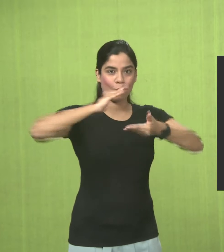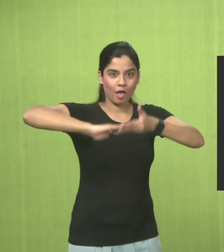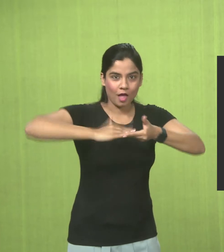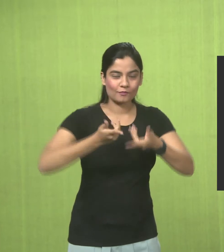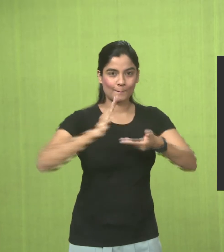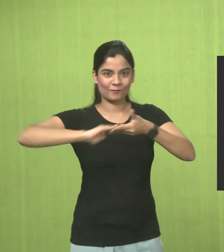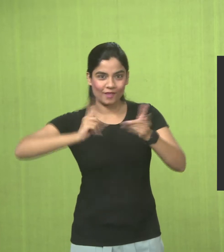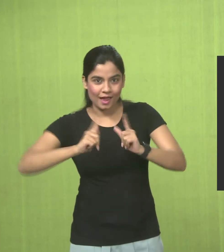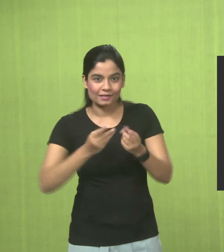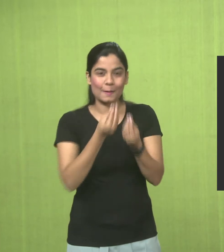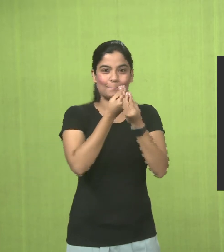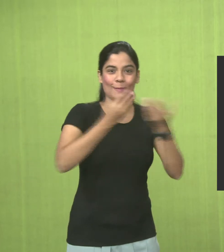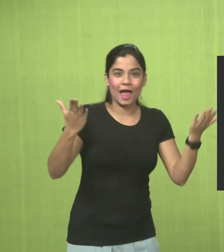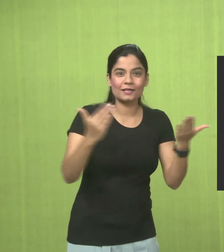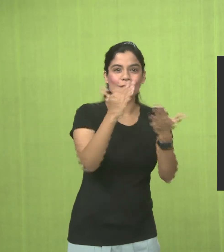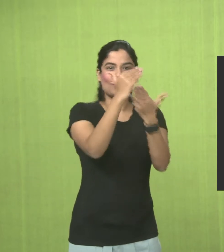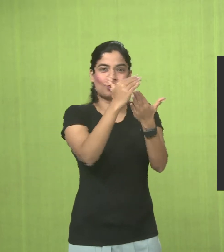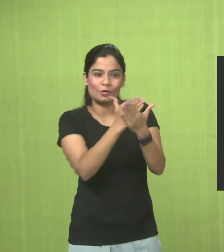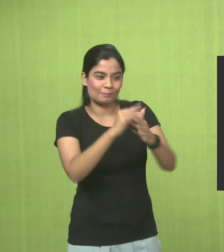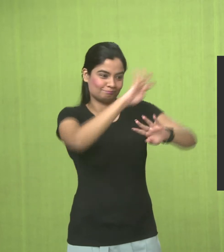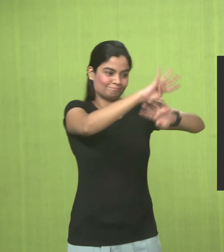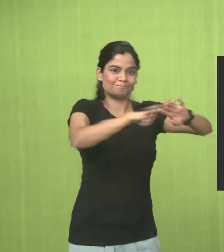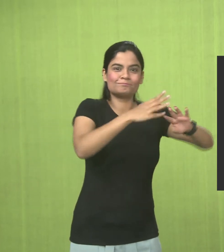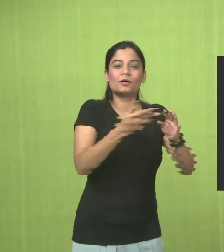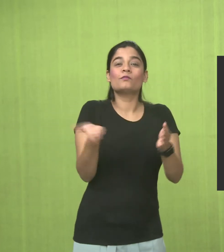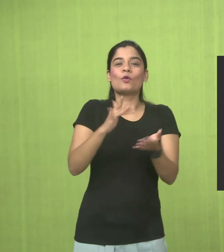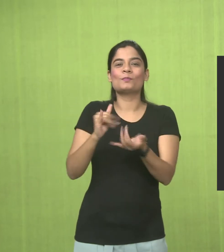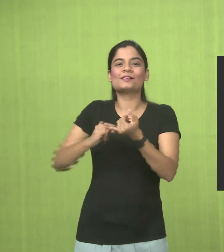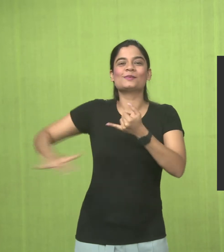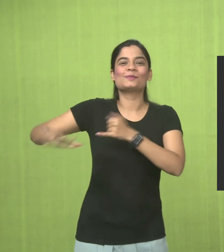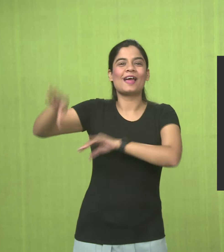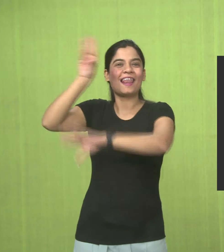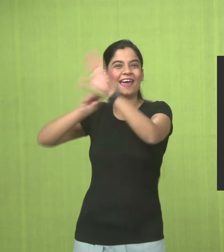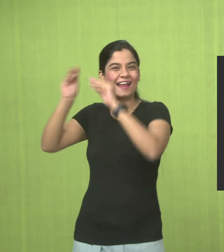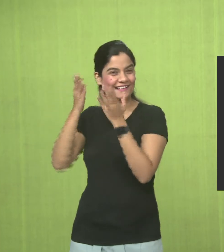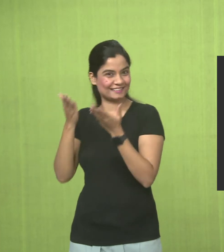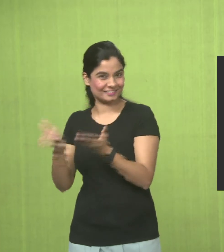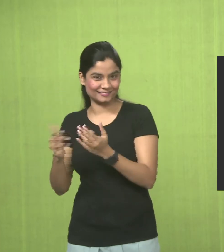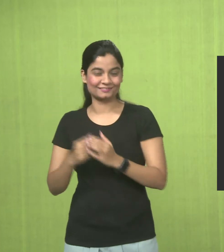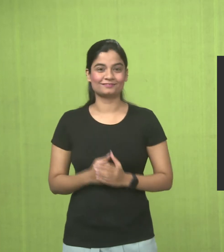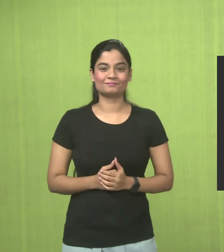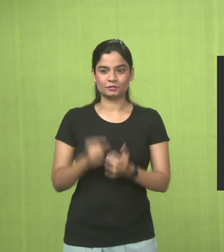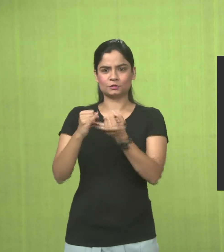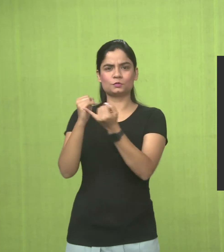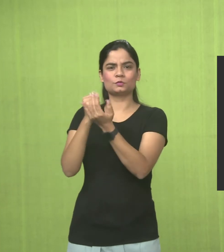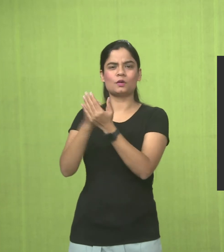helps us in social sciences, cultural sciences, family life, etc. So that we learn from the subjects of